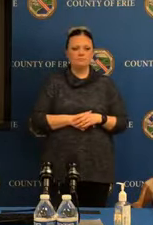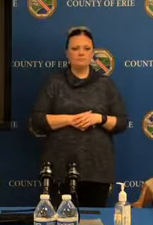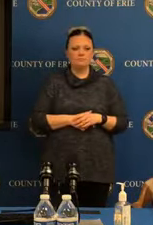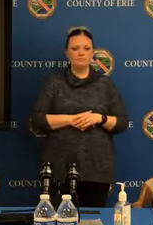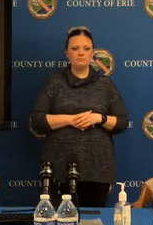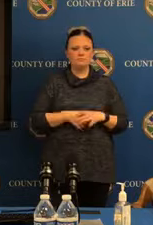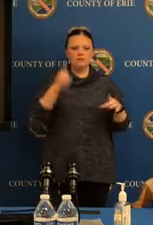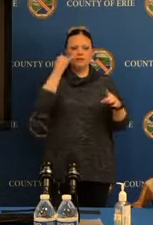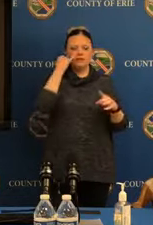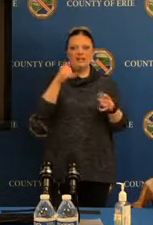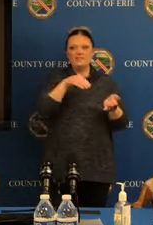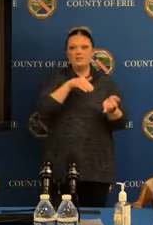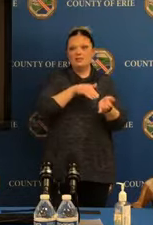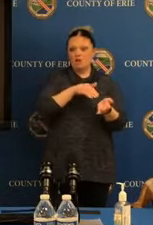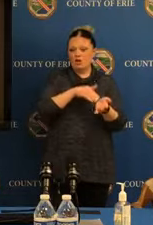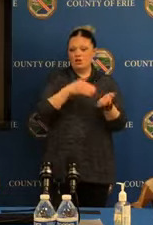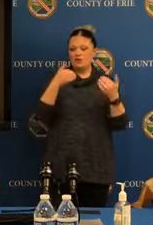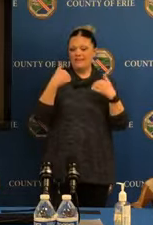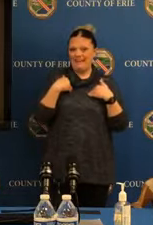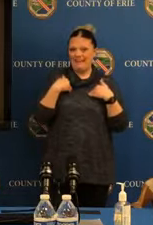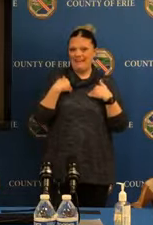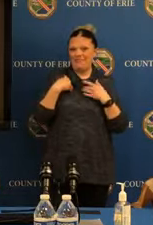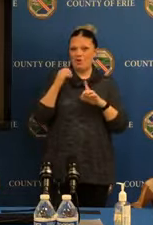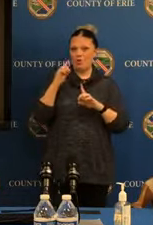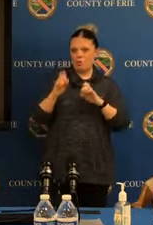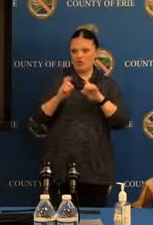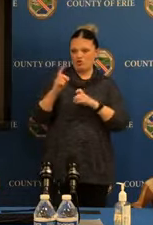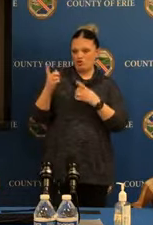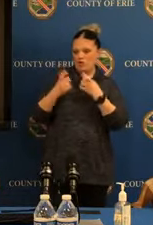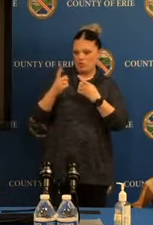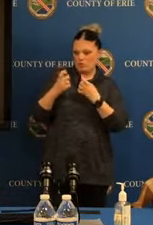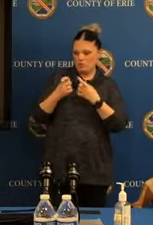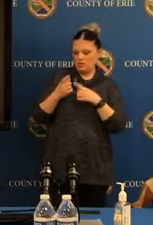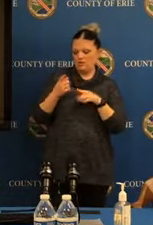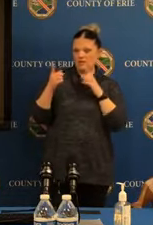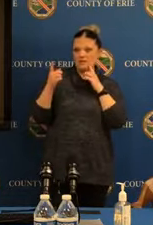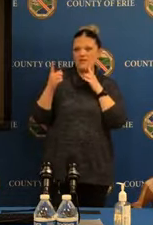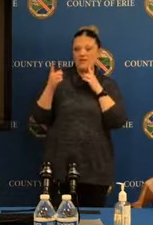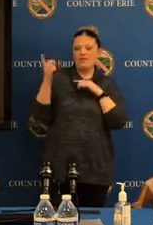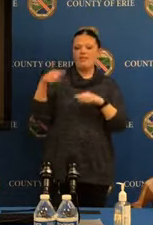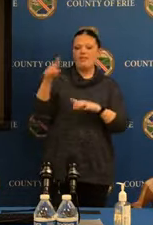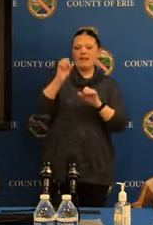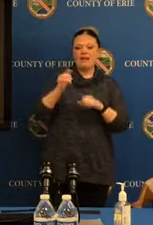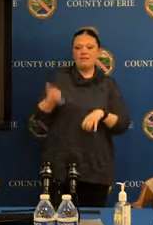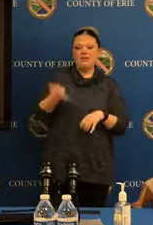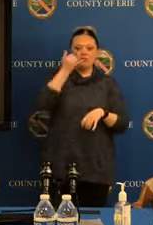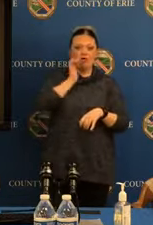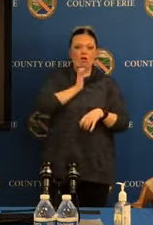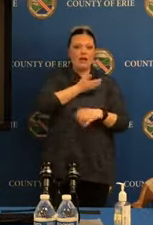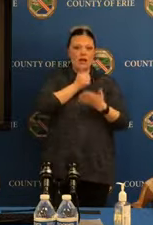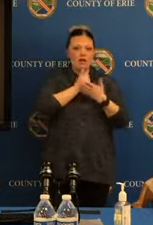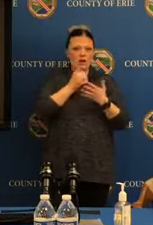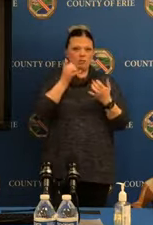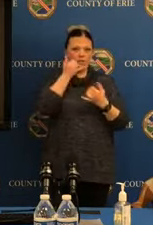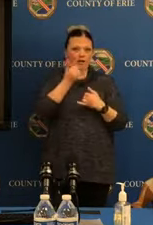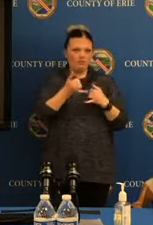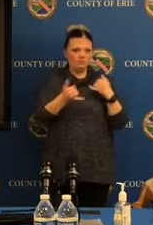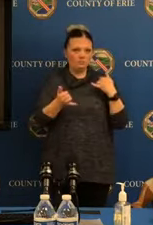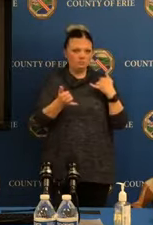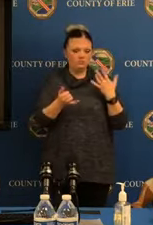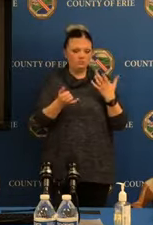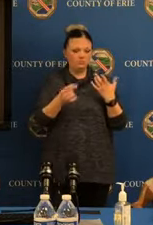if healthcare providers have any questions, they are free to call our helpline, and there's